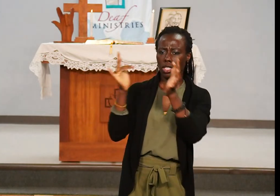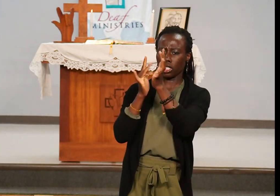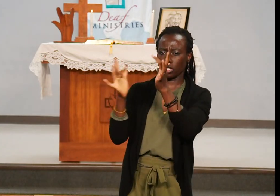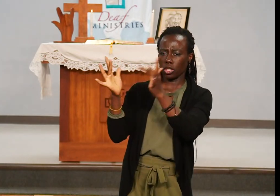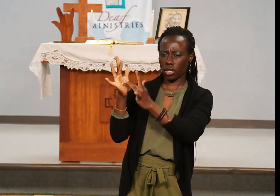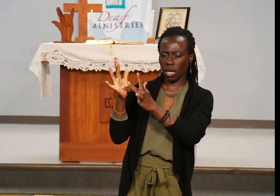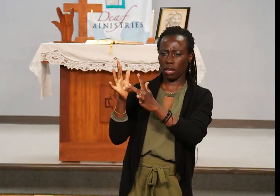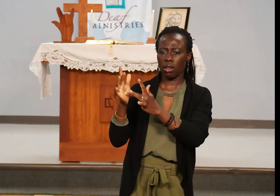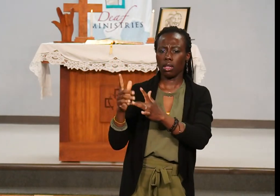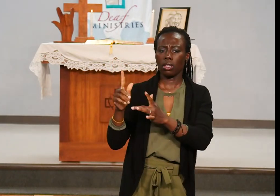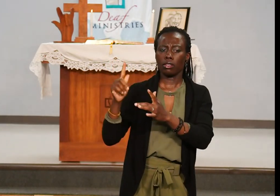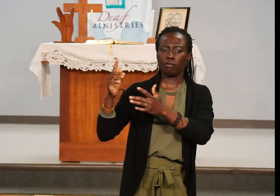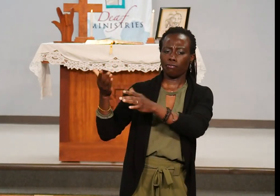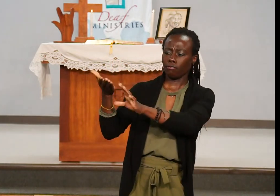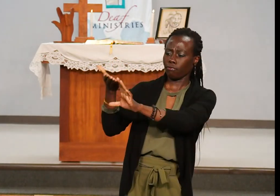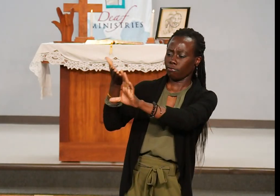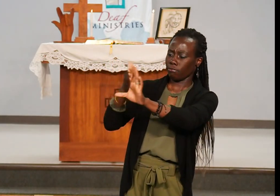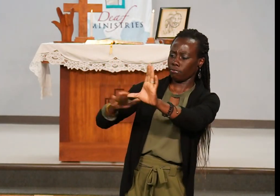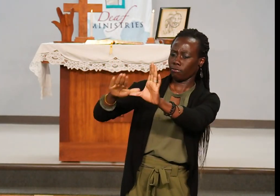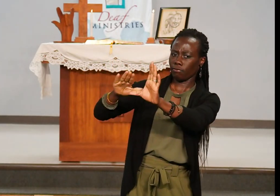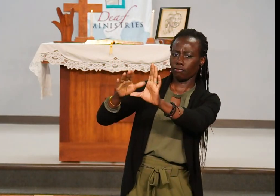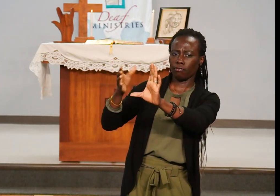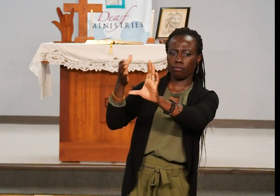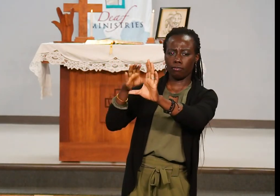go to Jesus' tomb